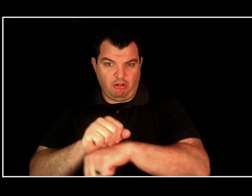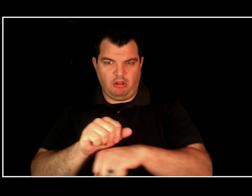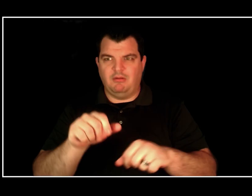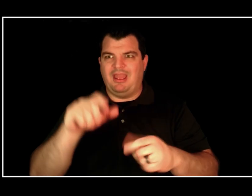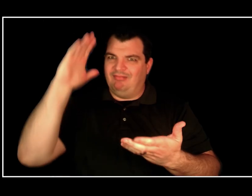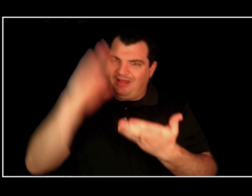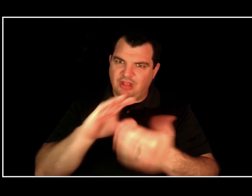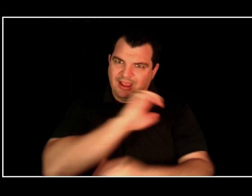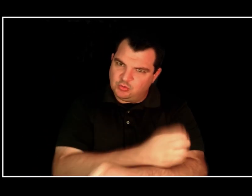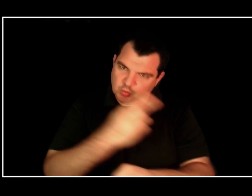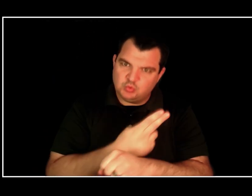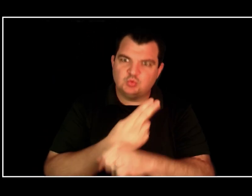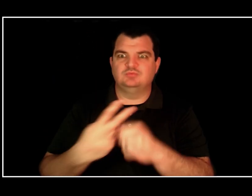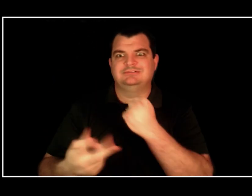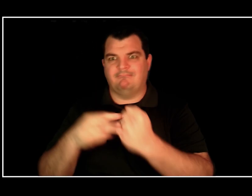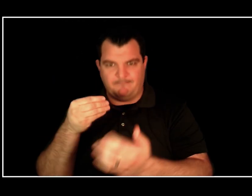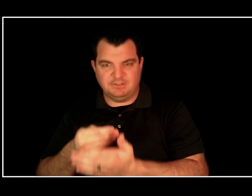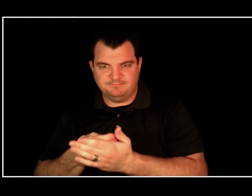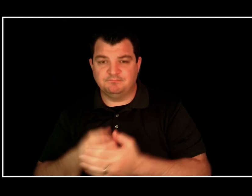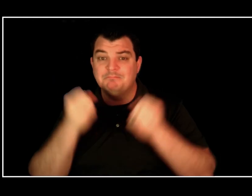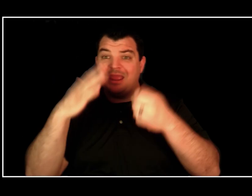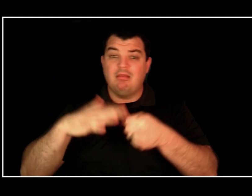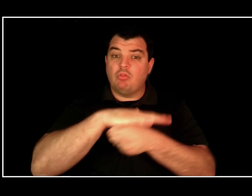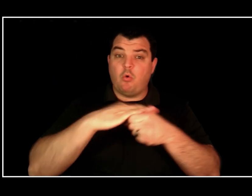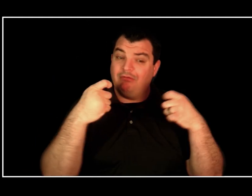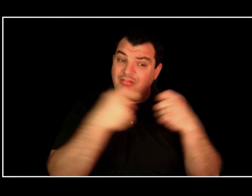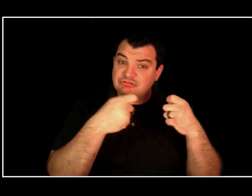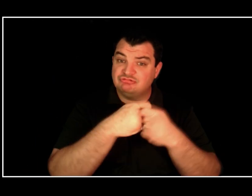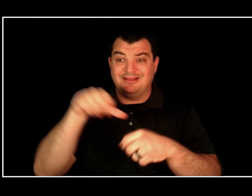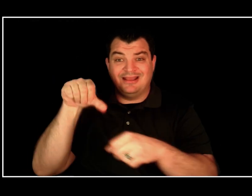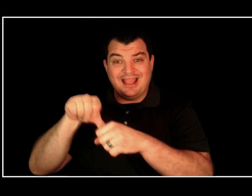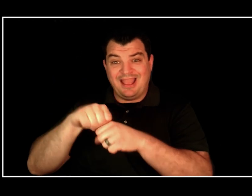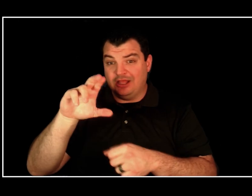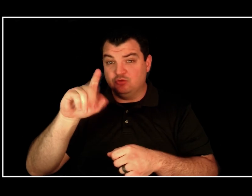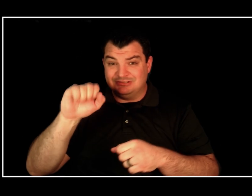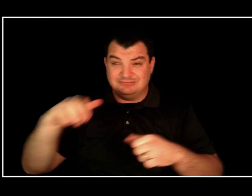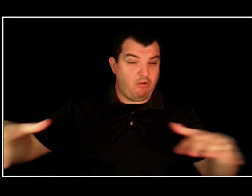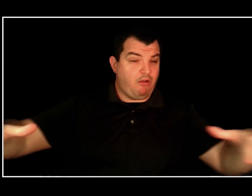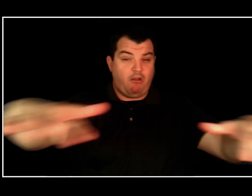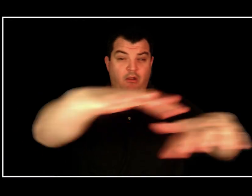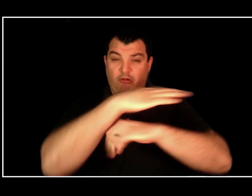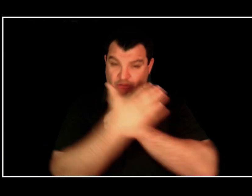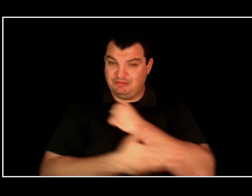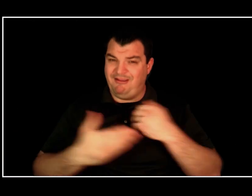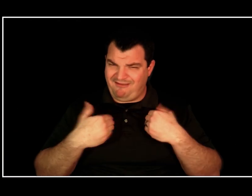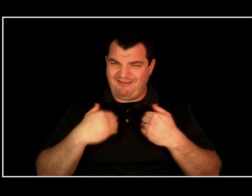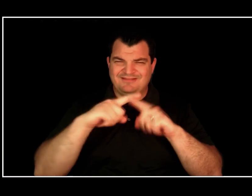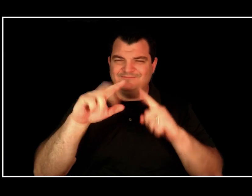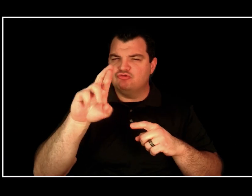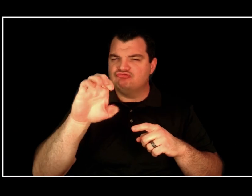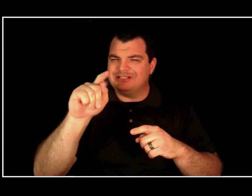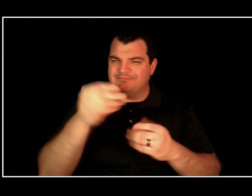lower energy bills over time. Many local electric or gas utilities across the country offer rebates